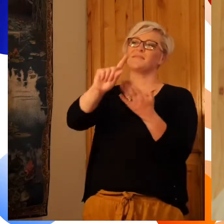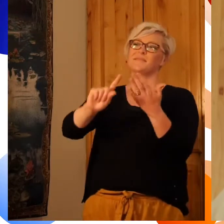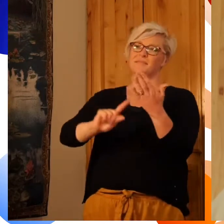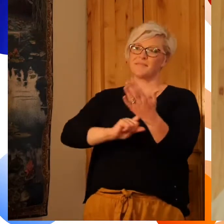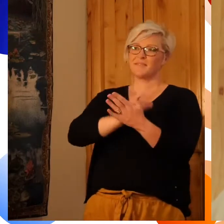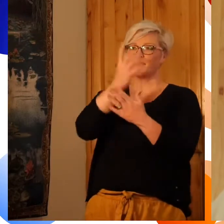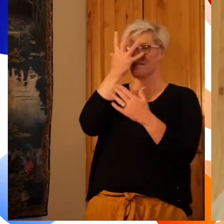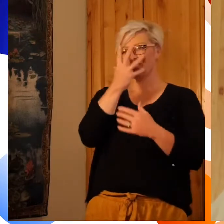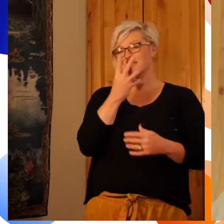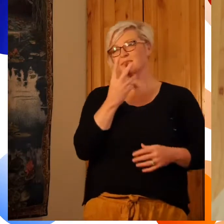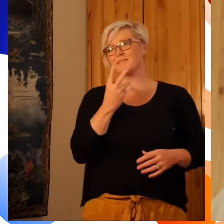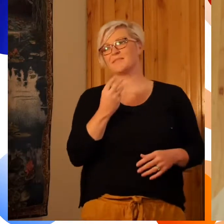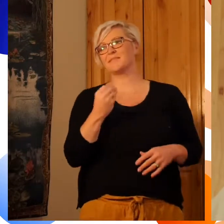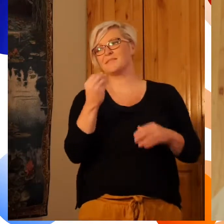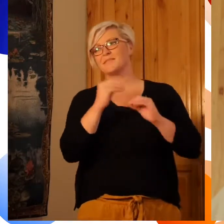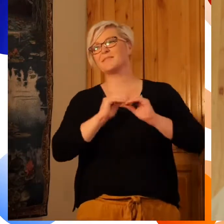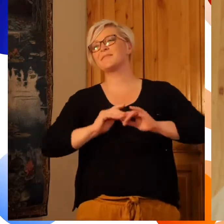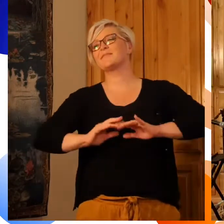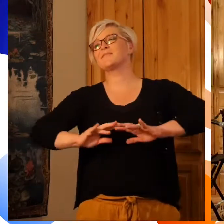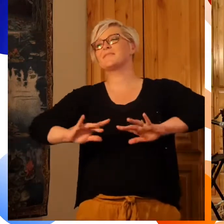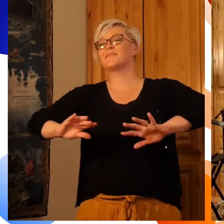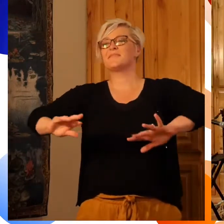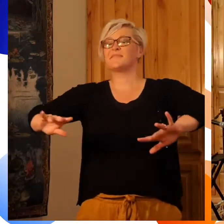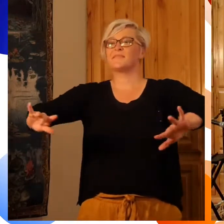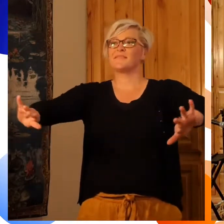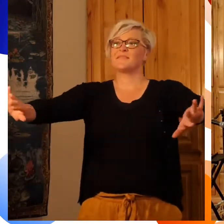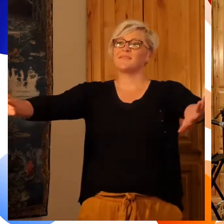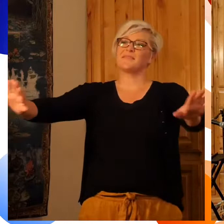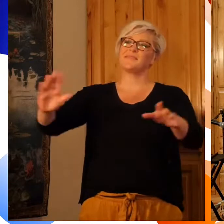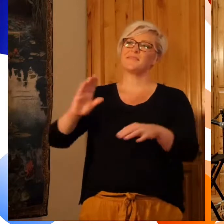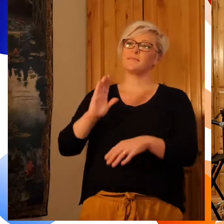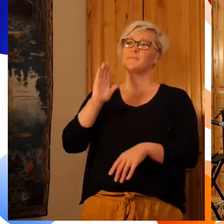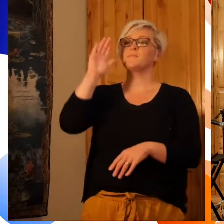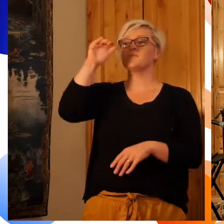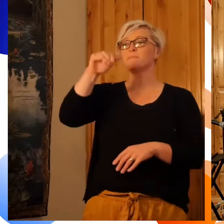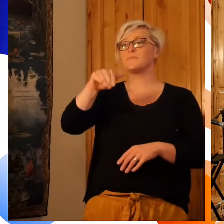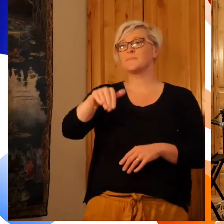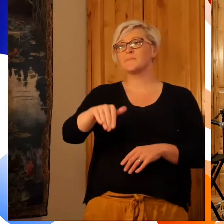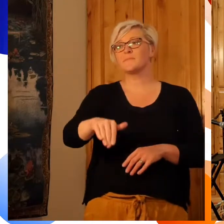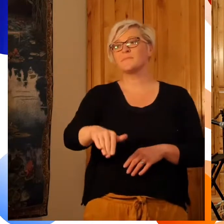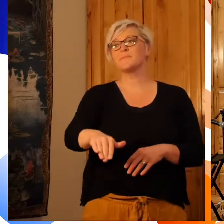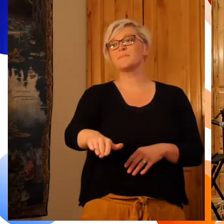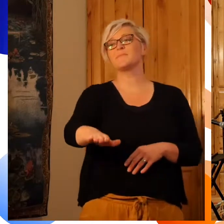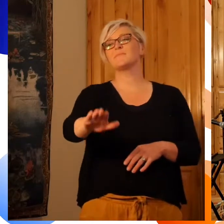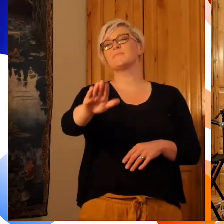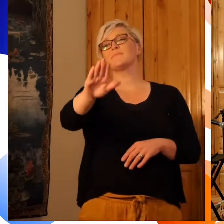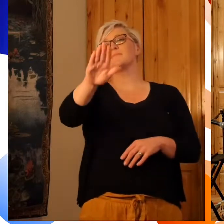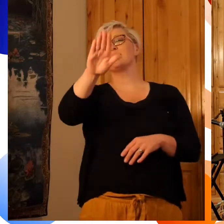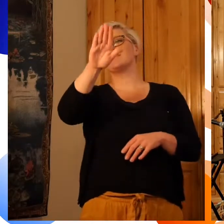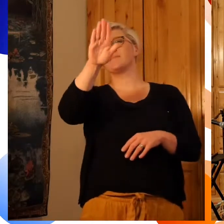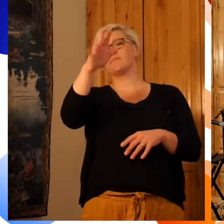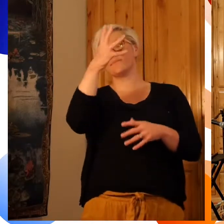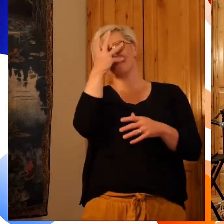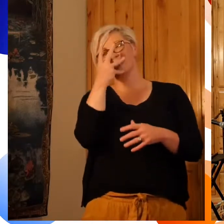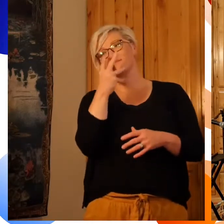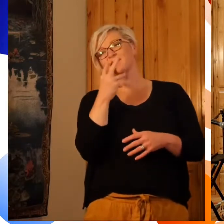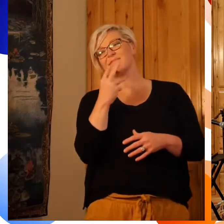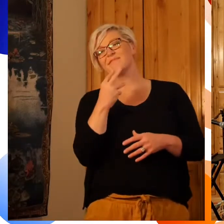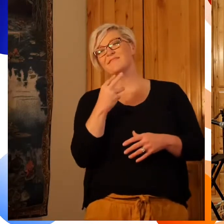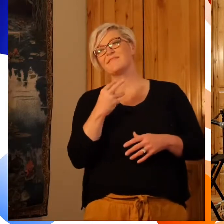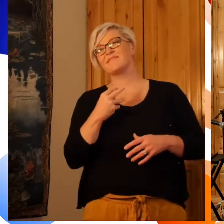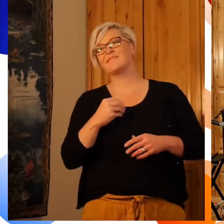ar thangos gwir, bred fathoc, tel a nefoth, mŵn tawelwch, our